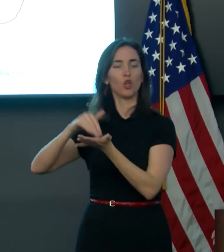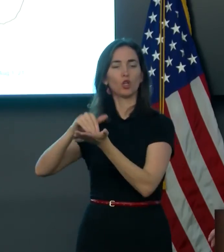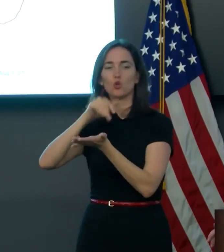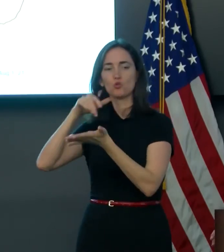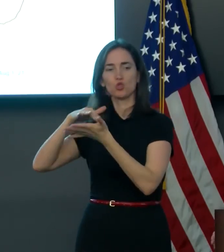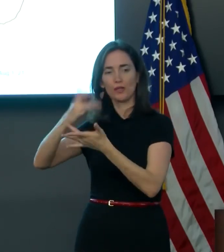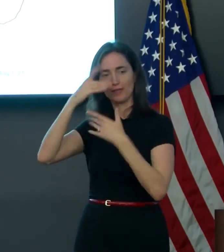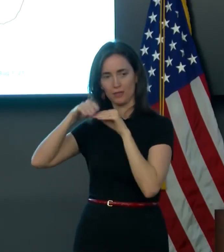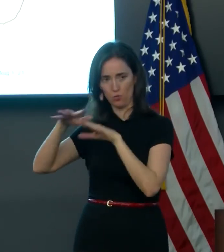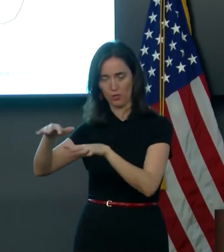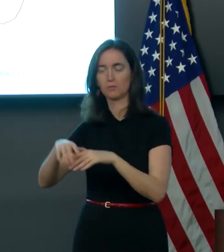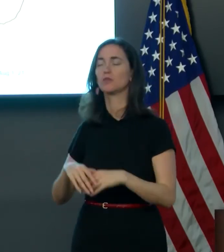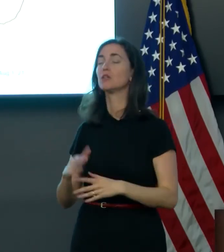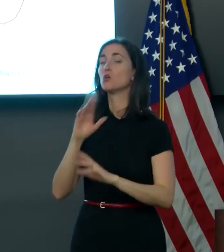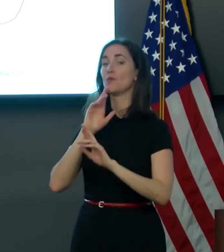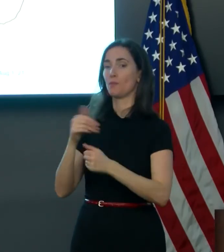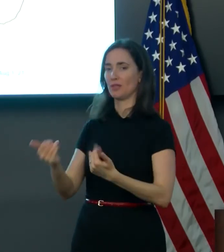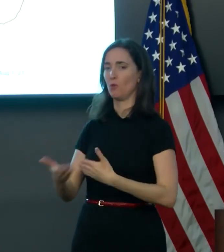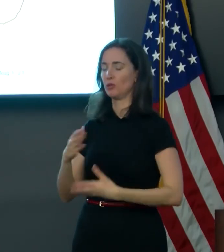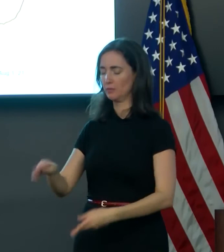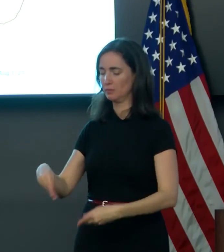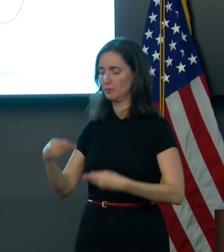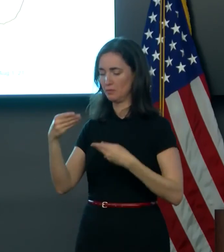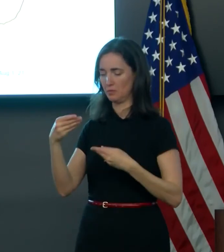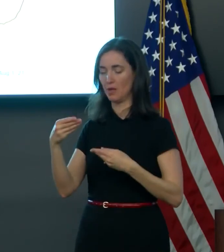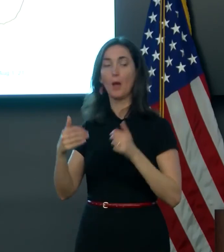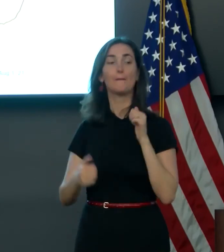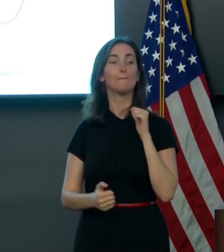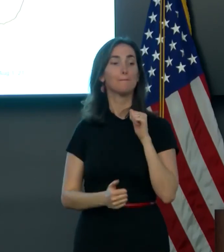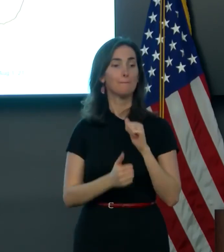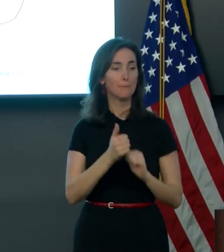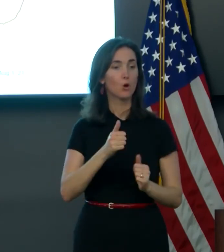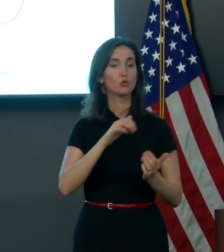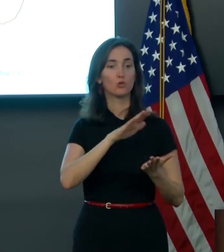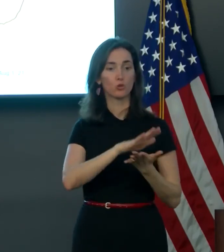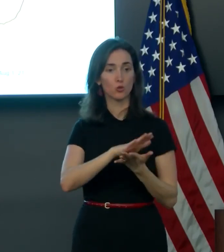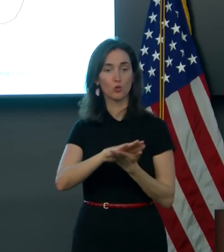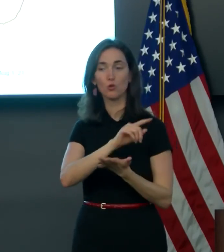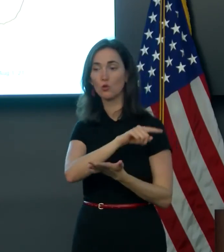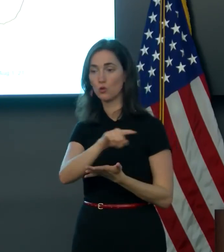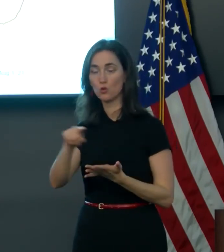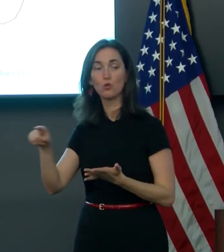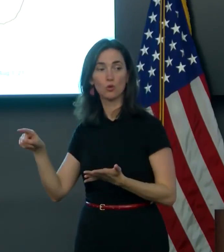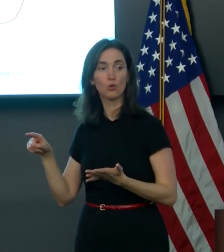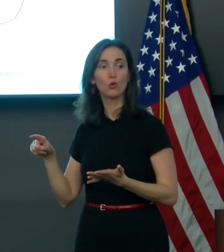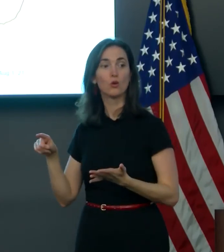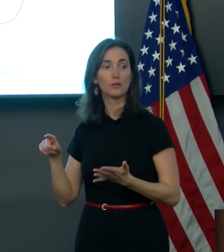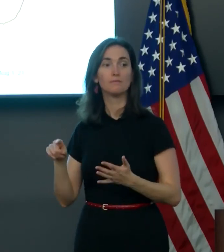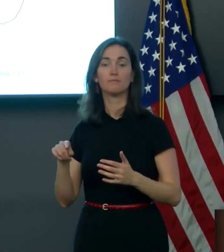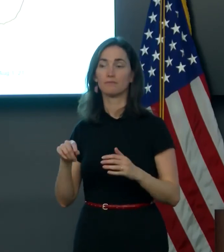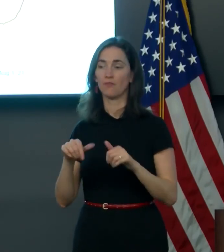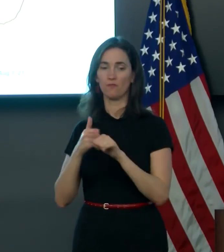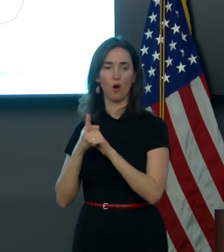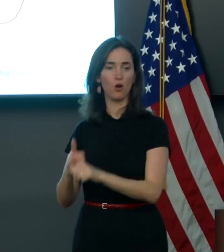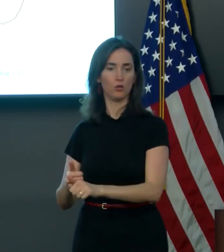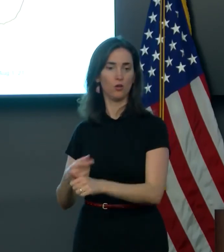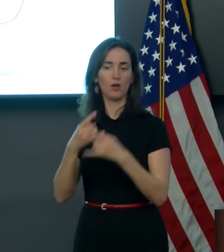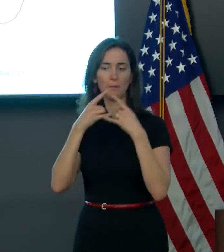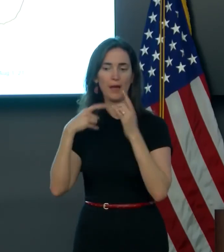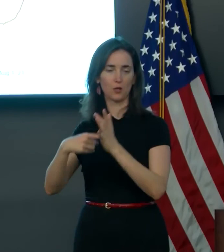what I've gathered is that the vast majority of schools are effectively implementing this mask